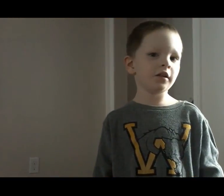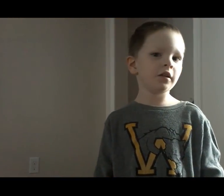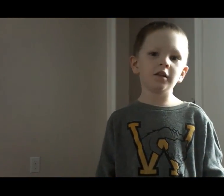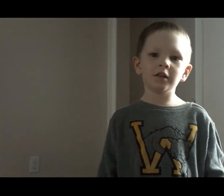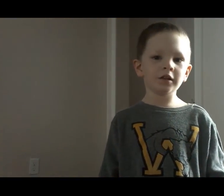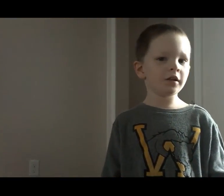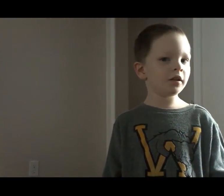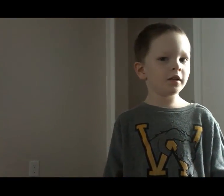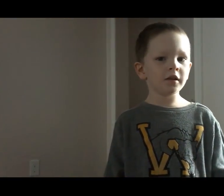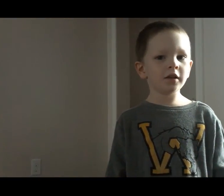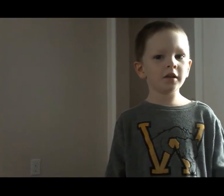Flower.